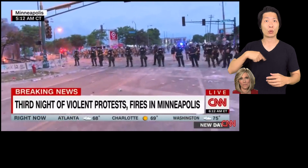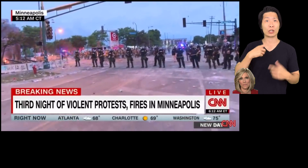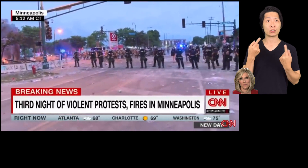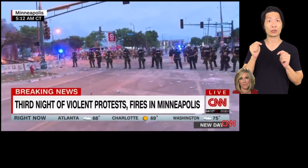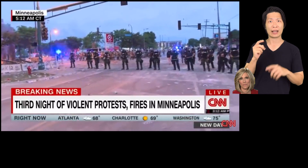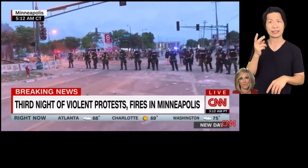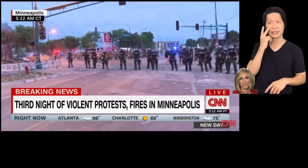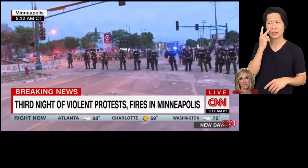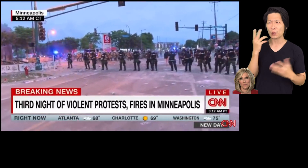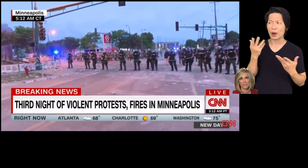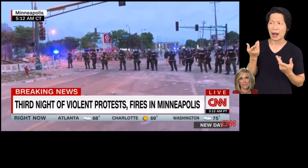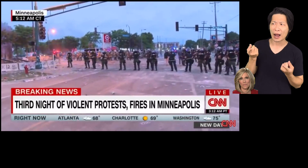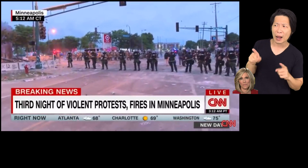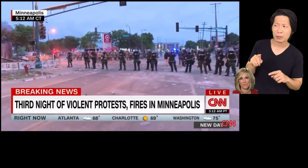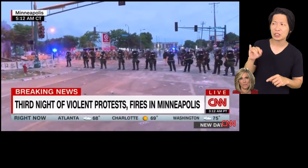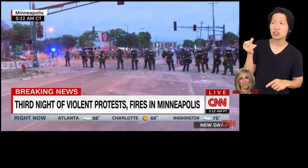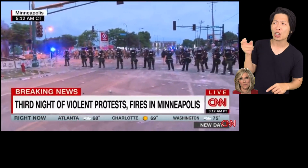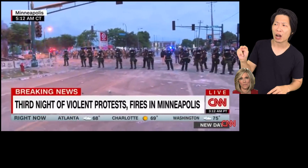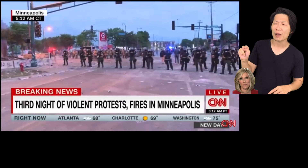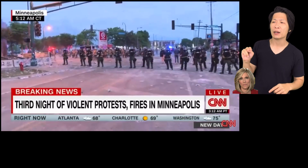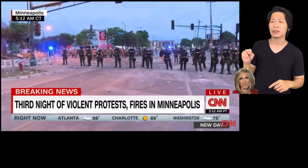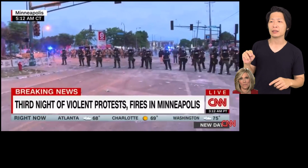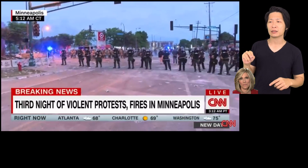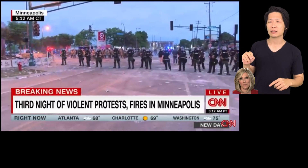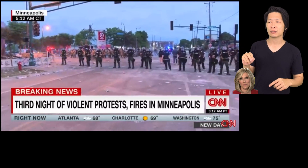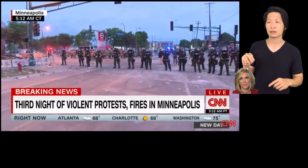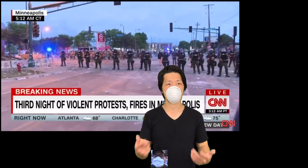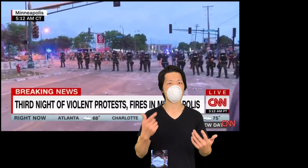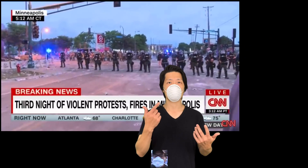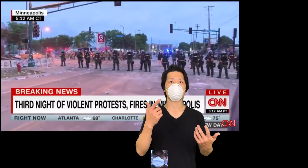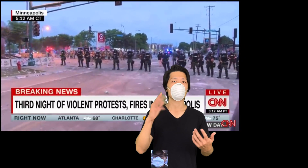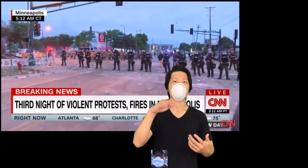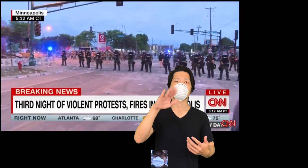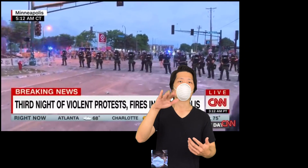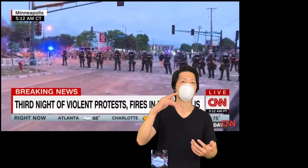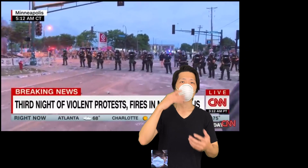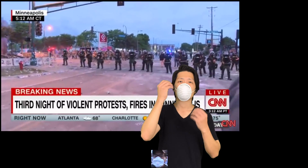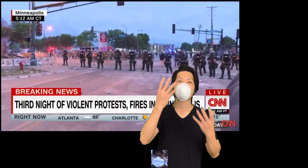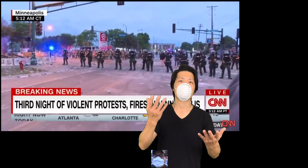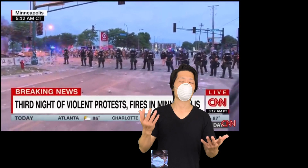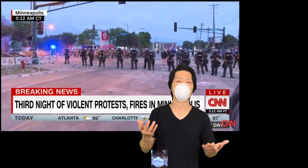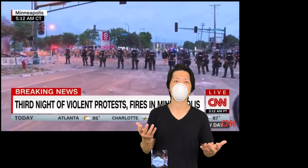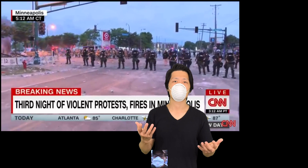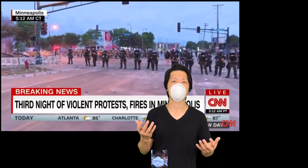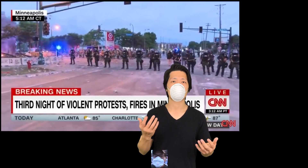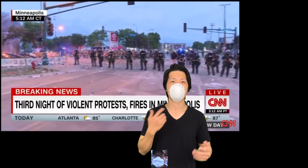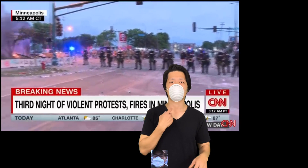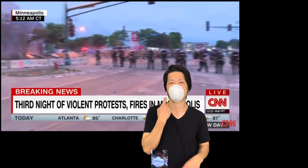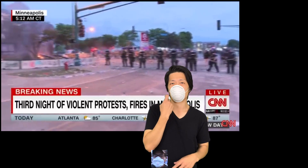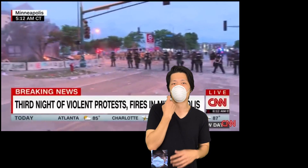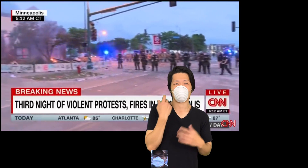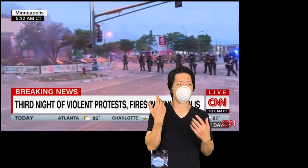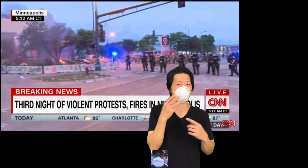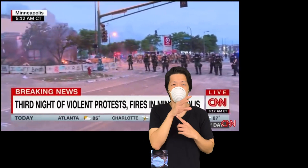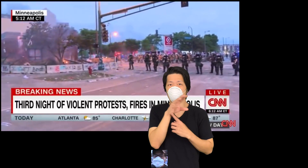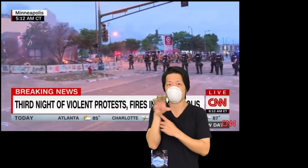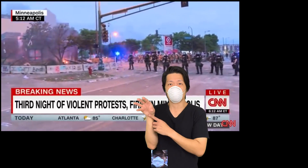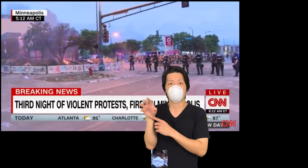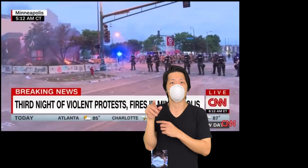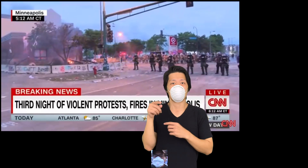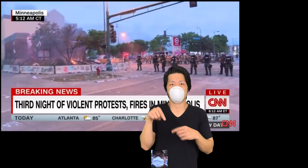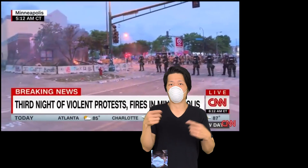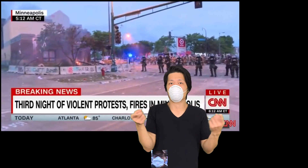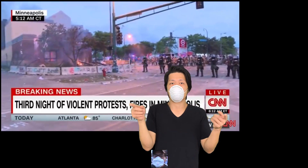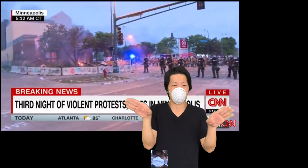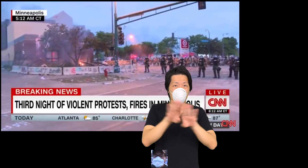Yeah. We're trying to see what's going to happen, John, obviously, to the rest. I'm about there, guys. We were just out here